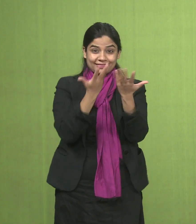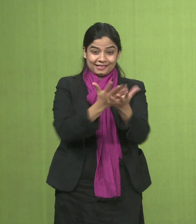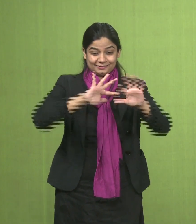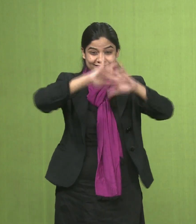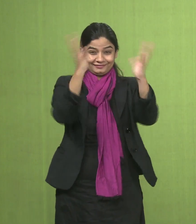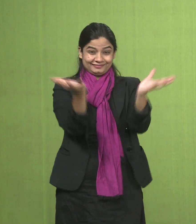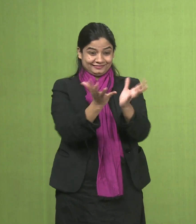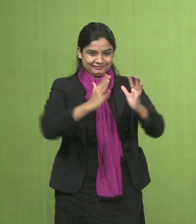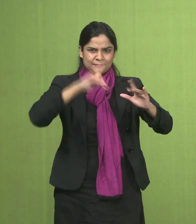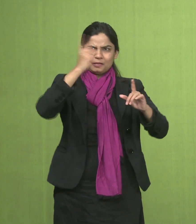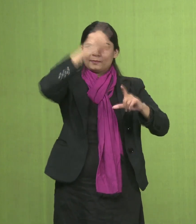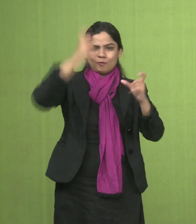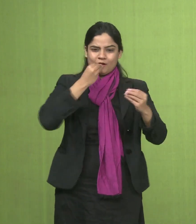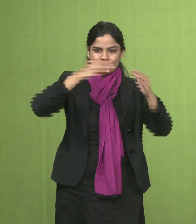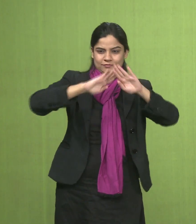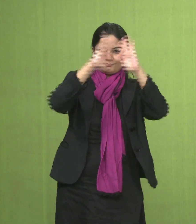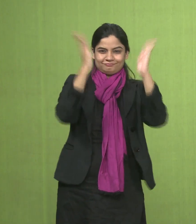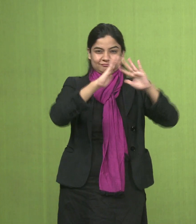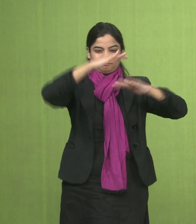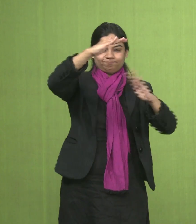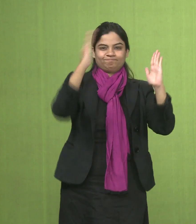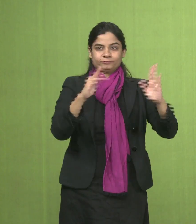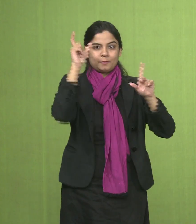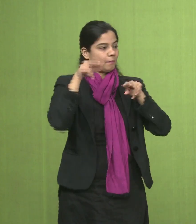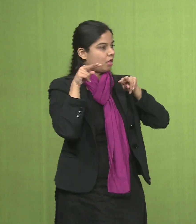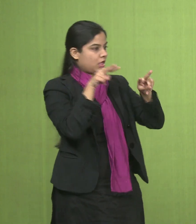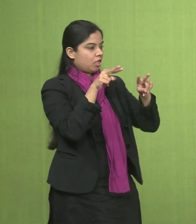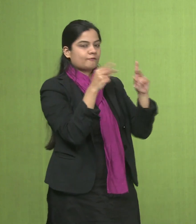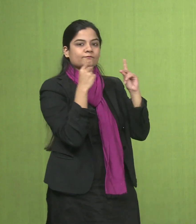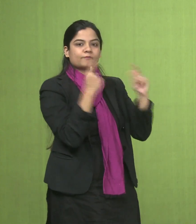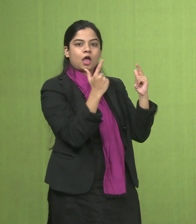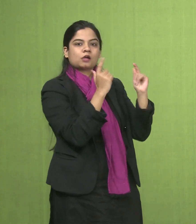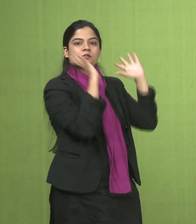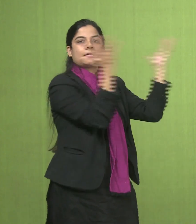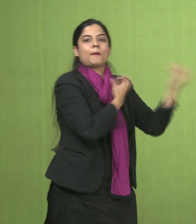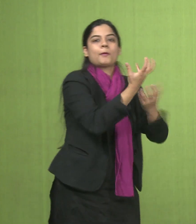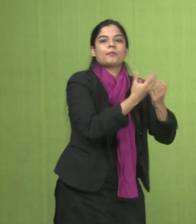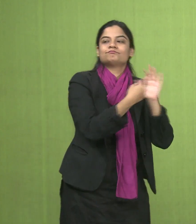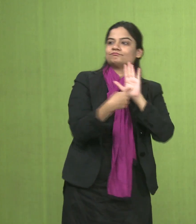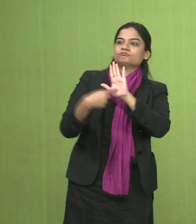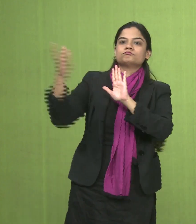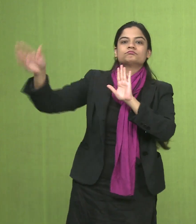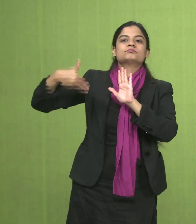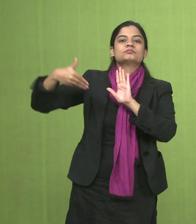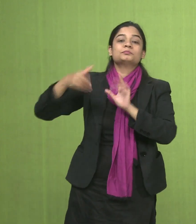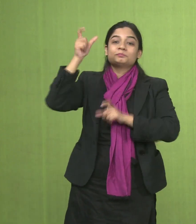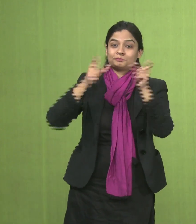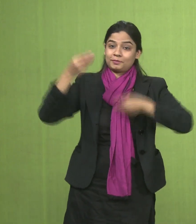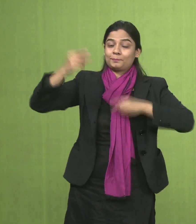Packaging of the products. Always ensure that packaging of the product is right. Attractive packaging always encourages more people